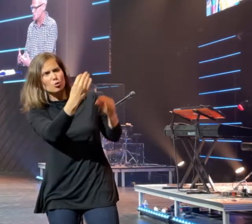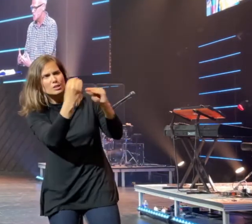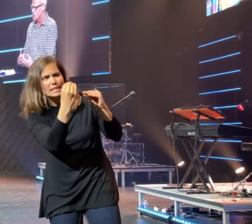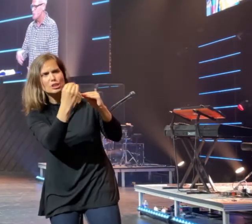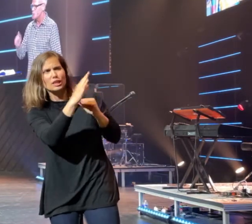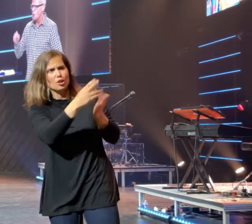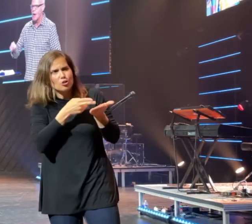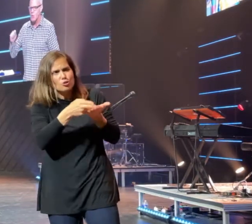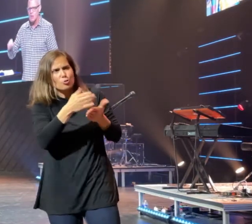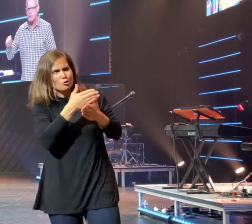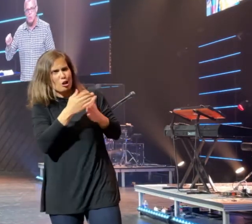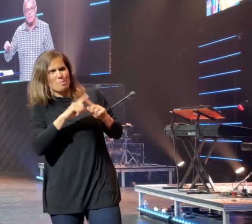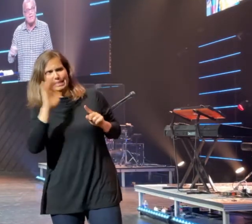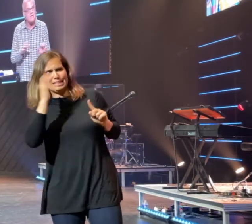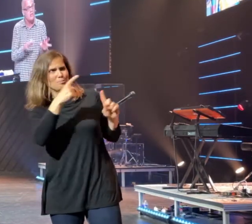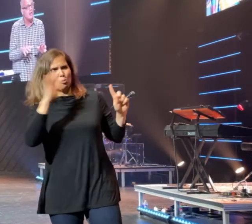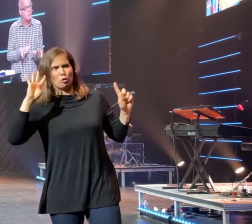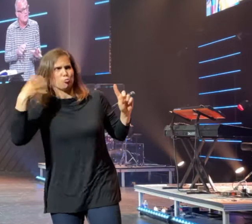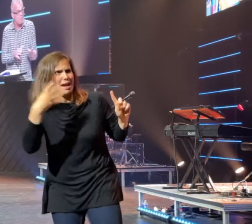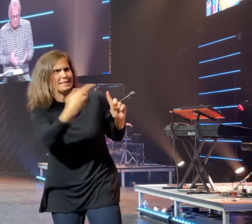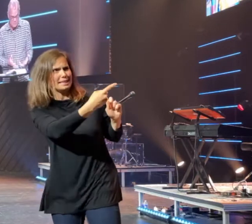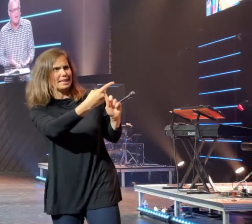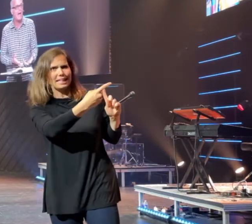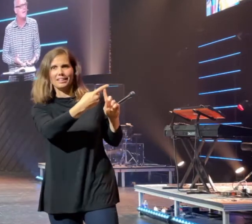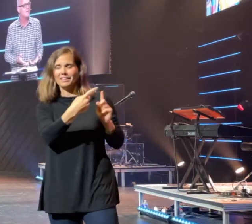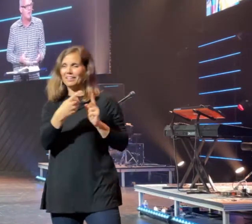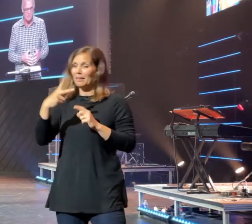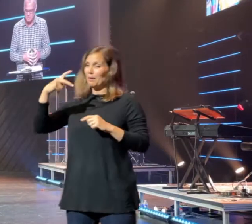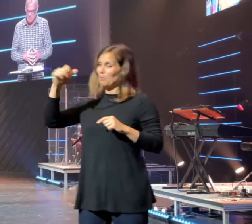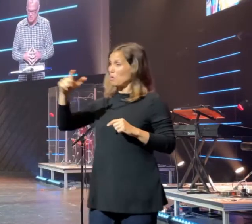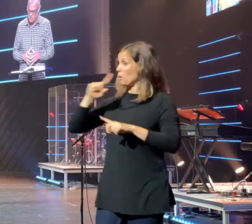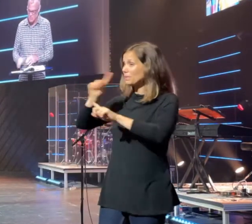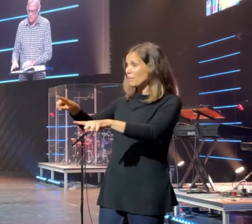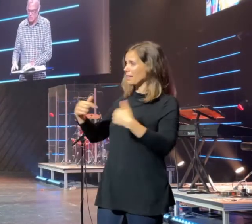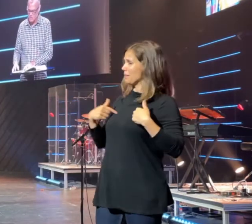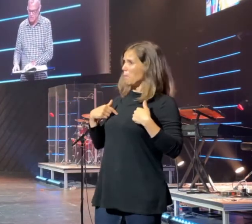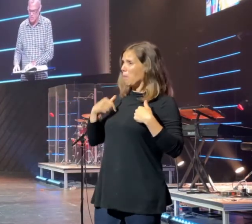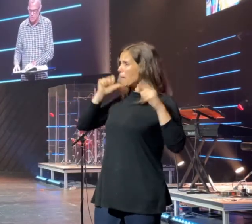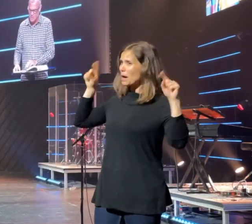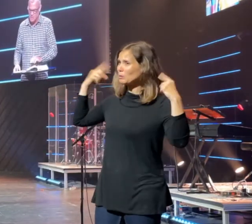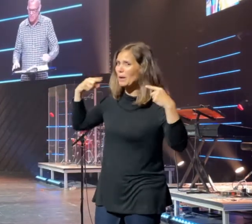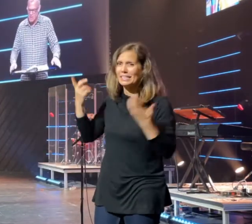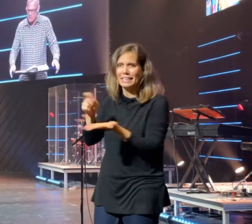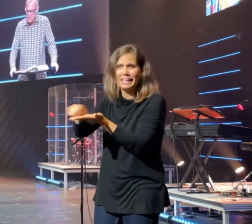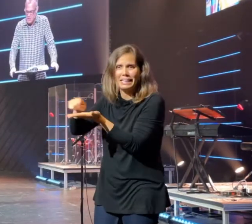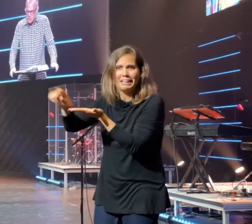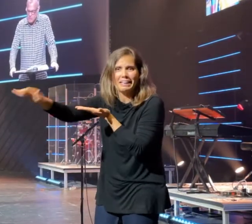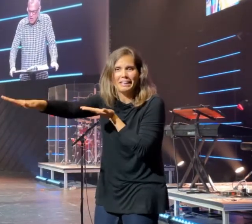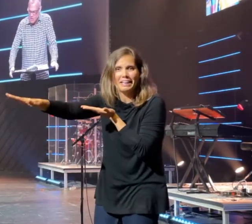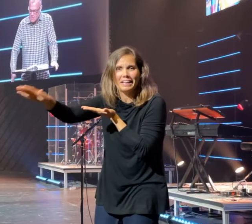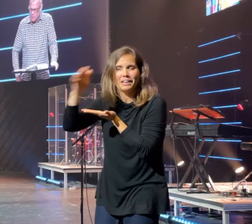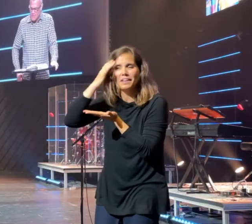ministry to us, but you are out of your mind. And they thought he was out of his mind. That's why he responds to it in the 13th verse. Because he